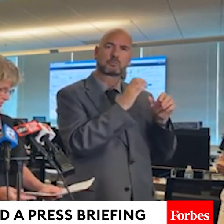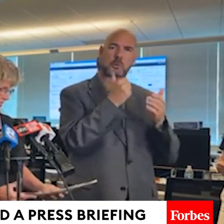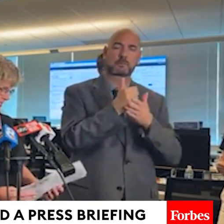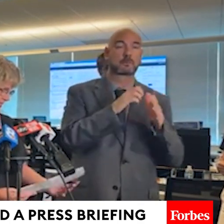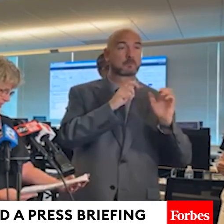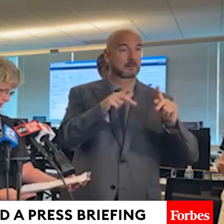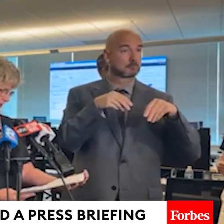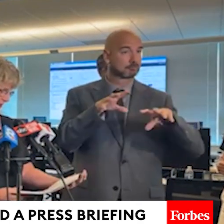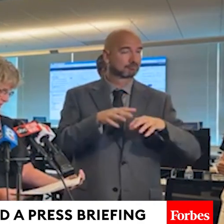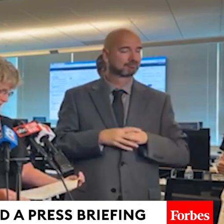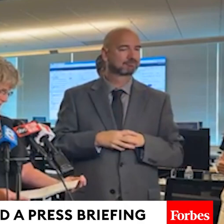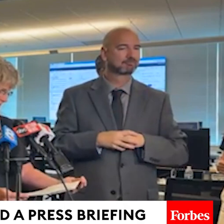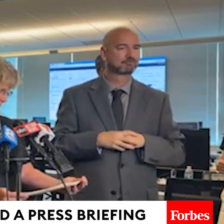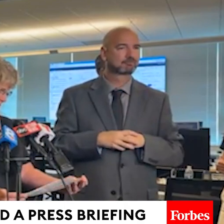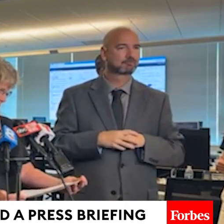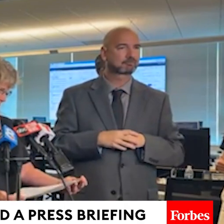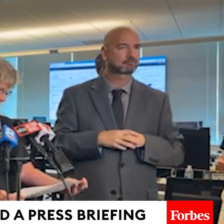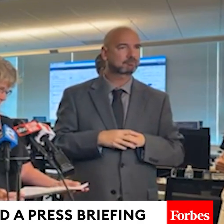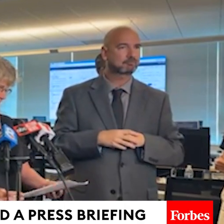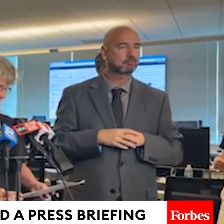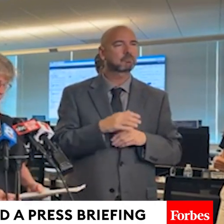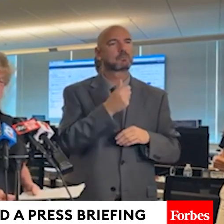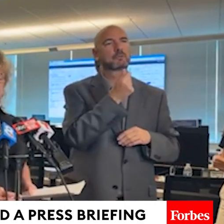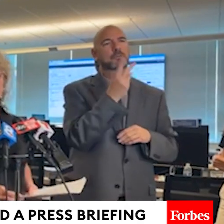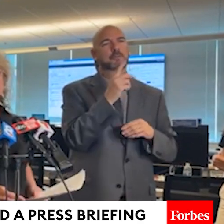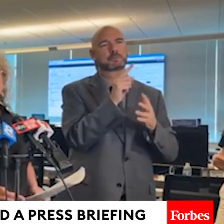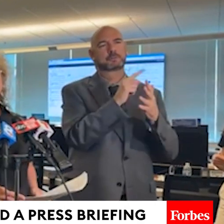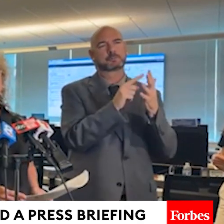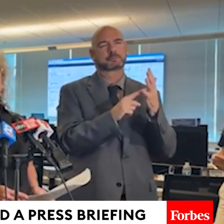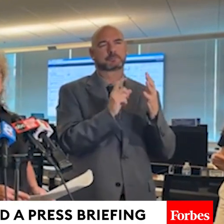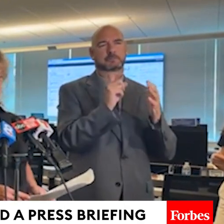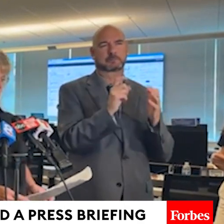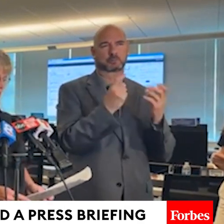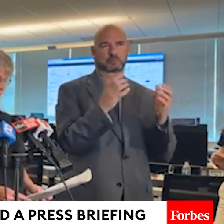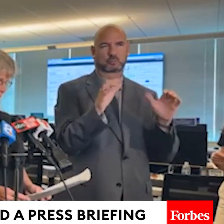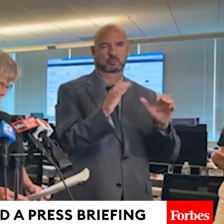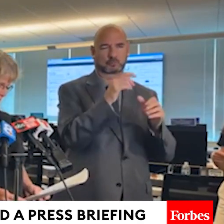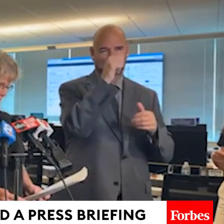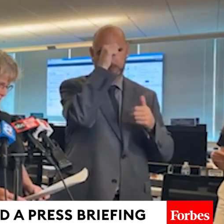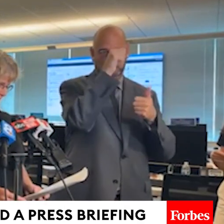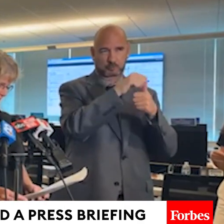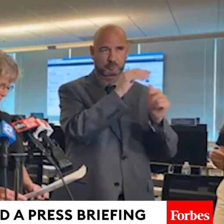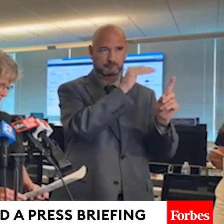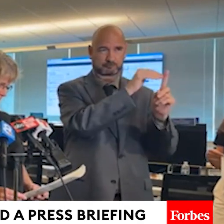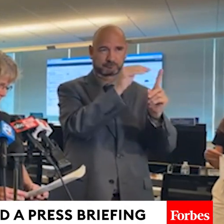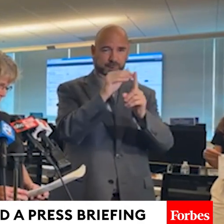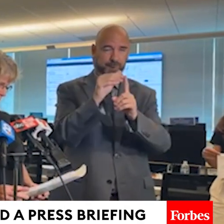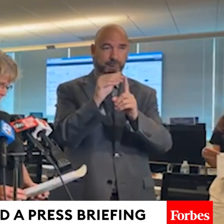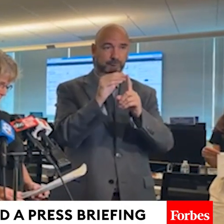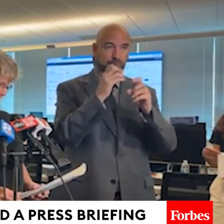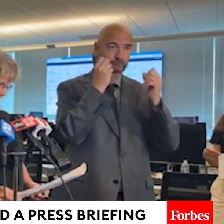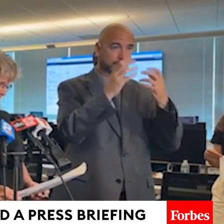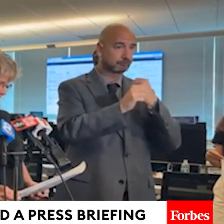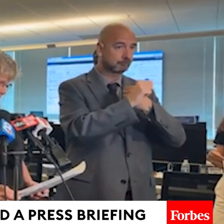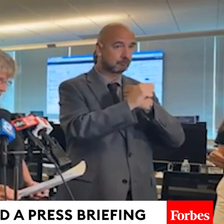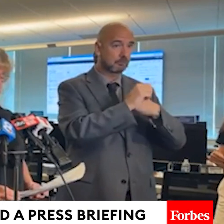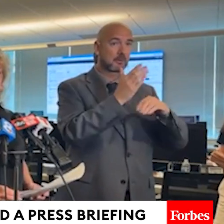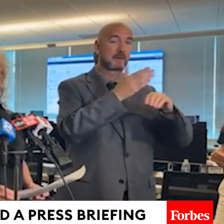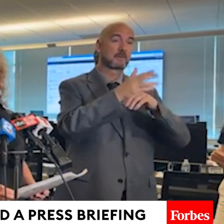So just a few things to keep note. There are a lot of dangerous conditions existing post Hurricane Milton, and we